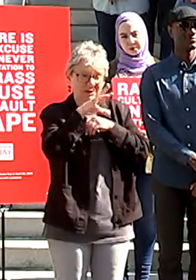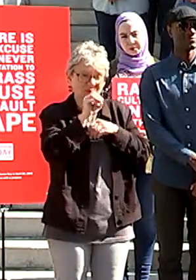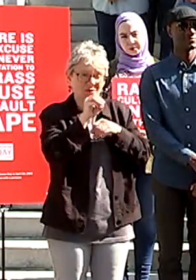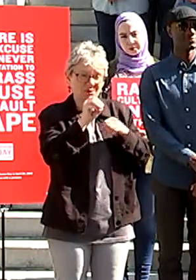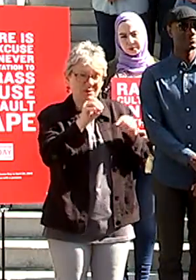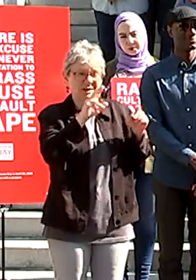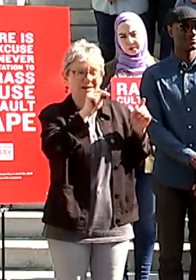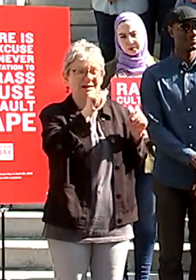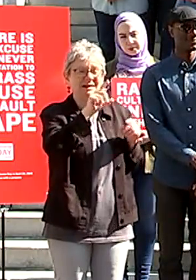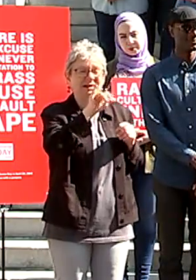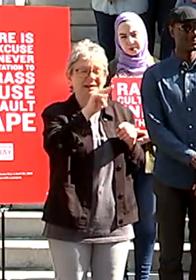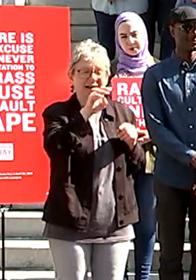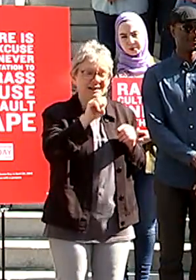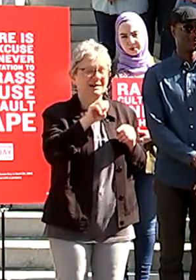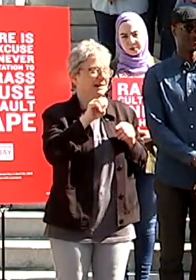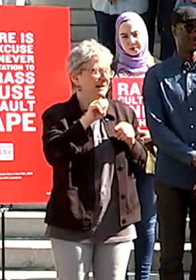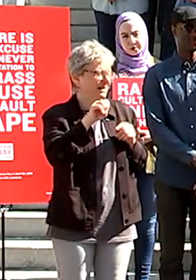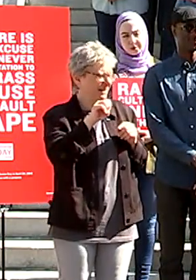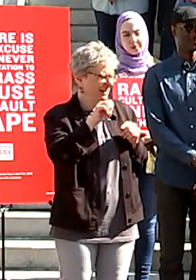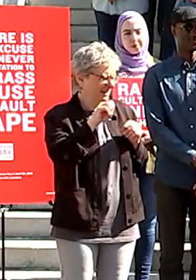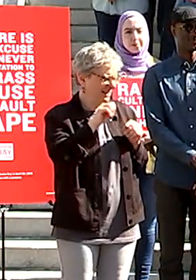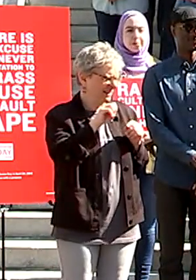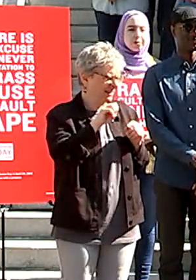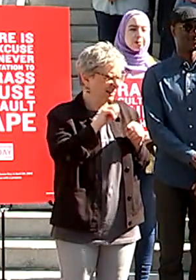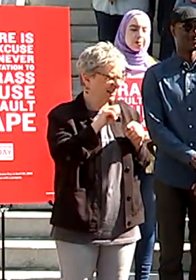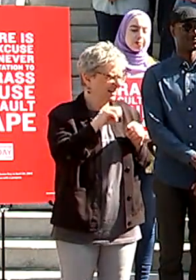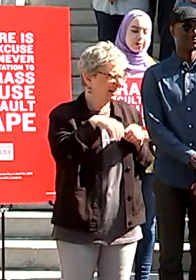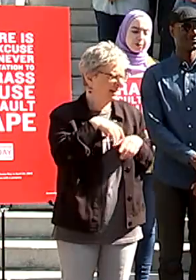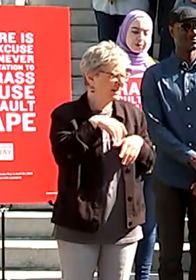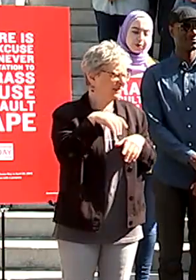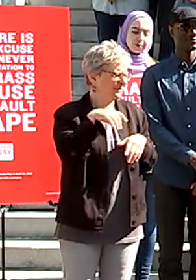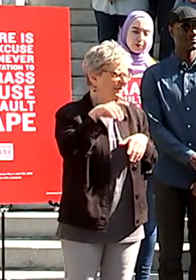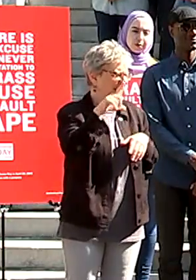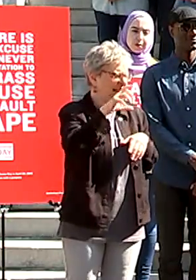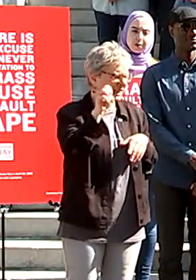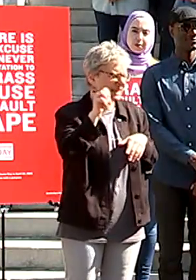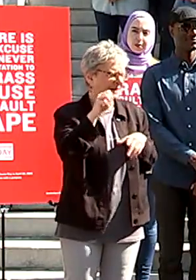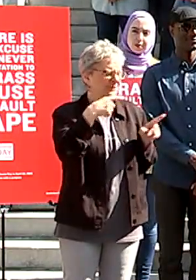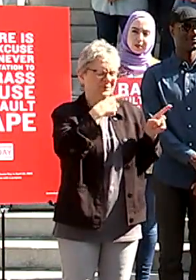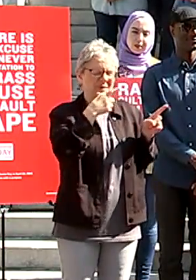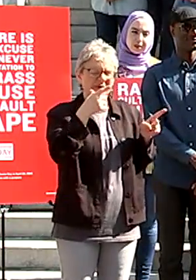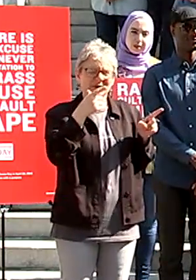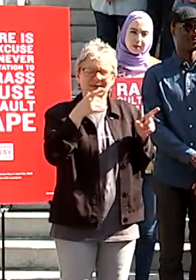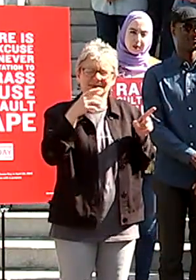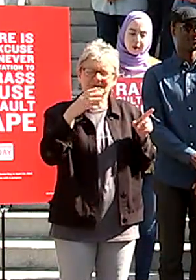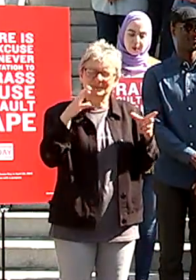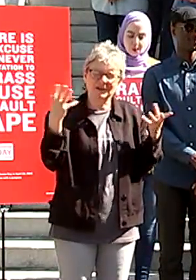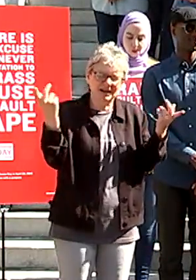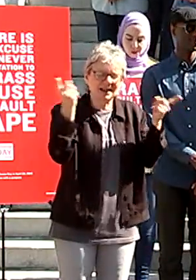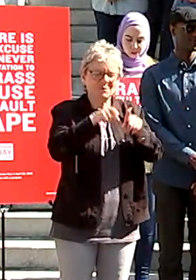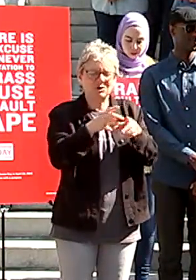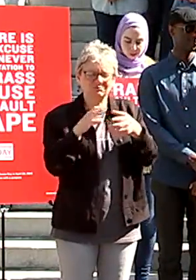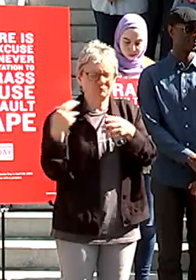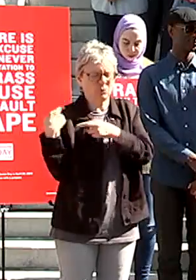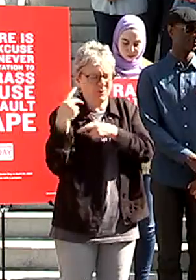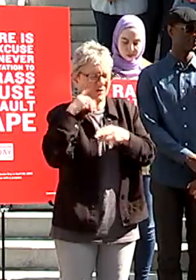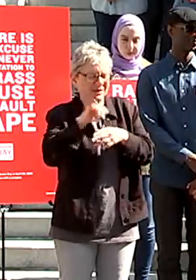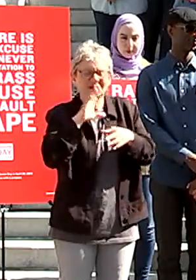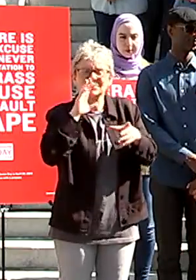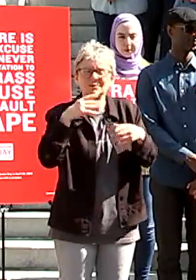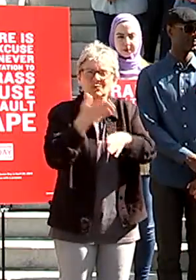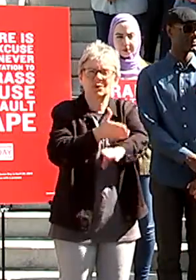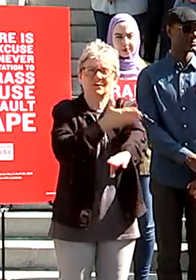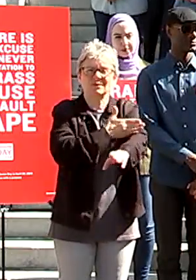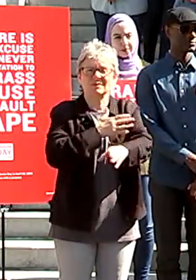Metro, Nadine Lee, where she's in charge of a lot of the collaborations across the agency to improve mobility in